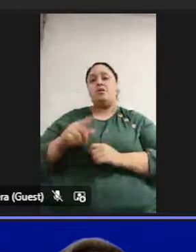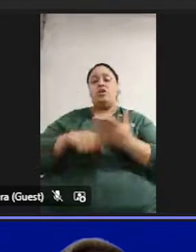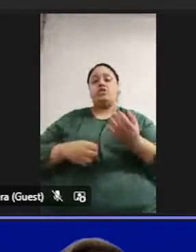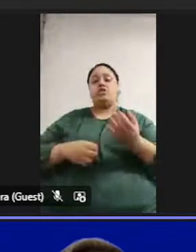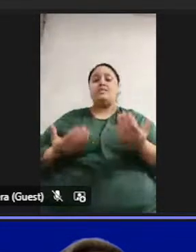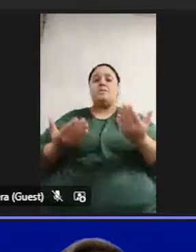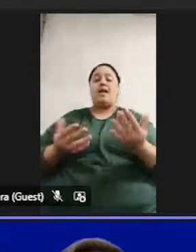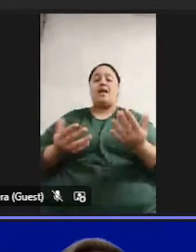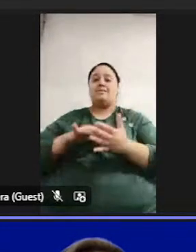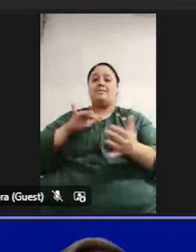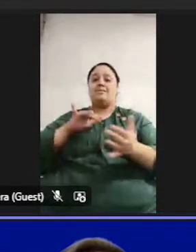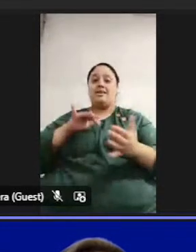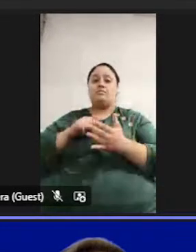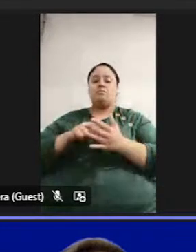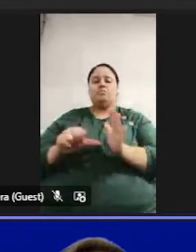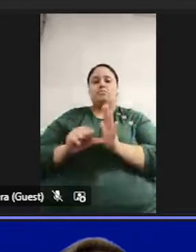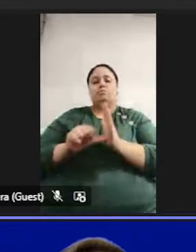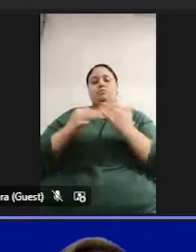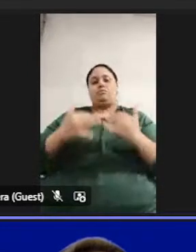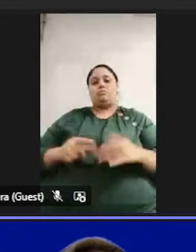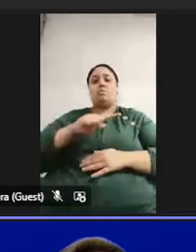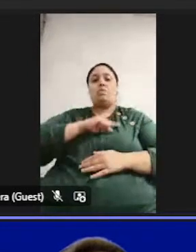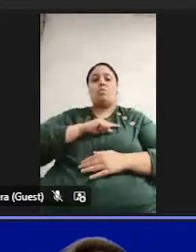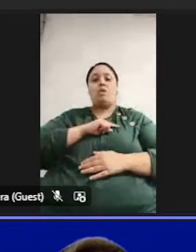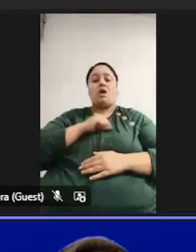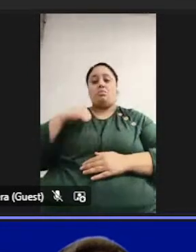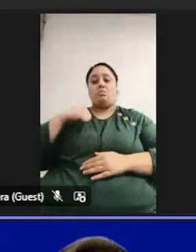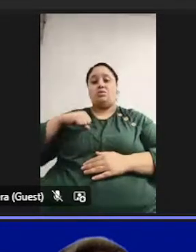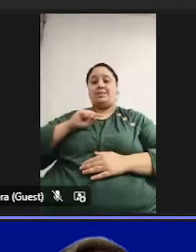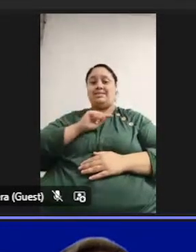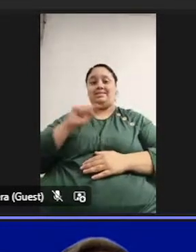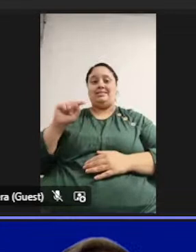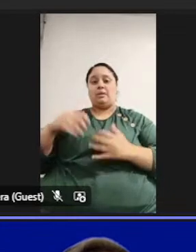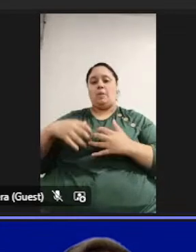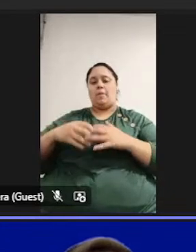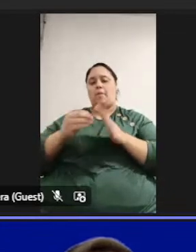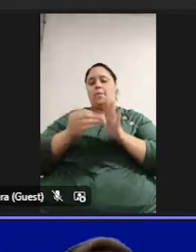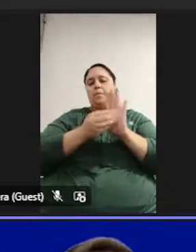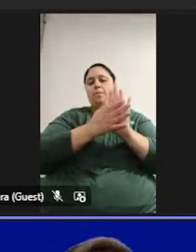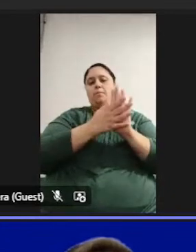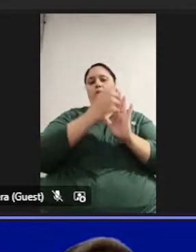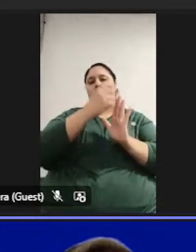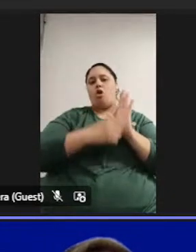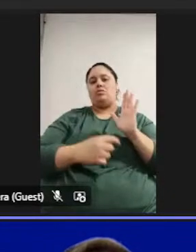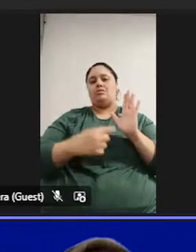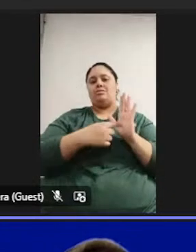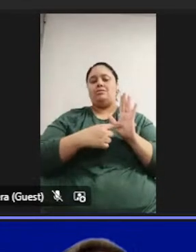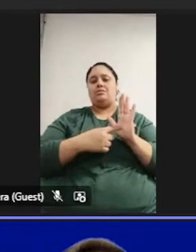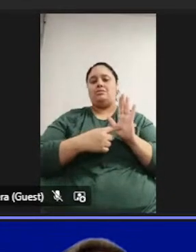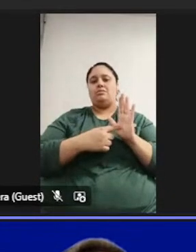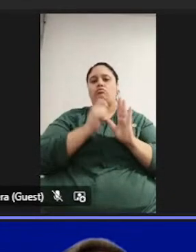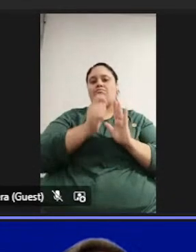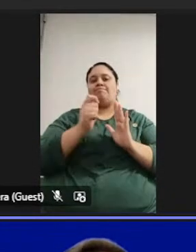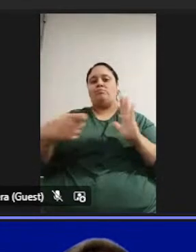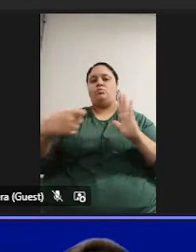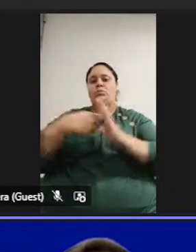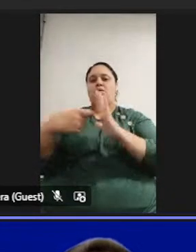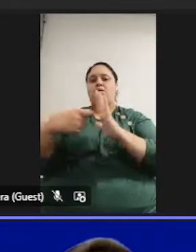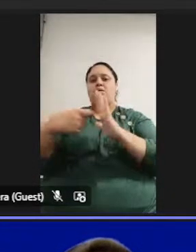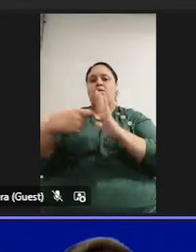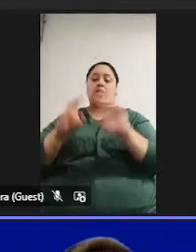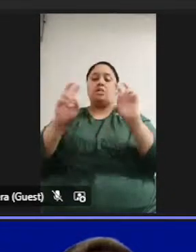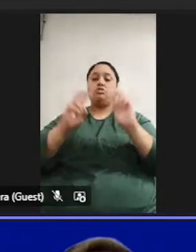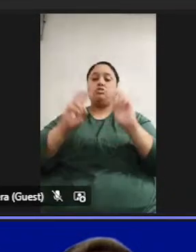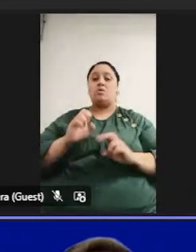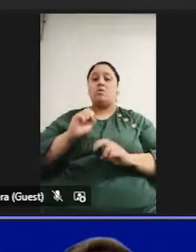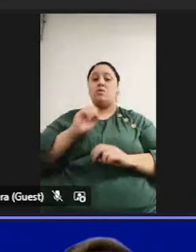really critical so that municipalities can set cost reflective tariffs. So if they are going to pay back money for energy